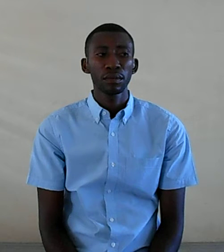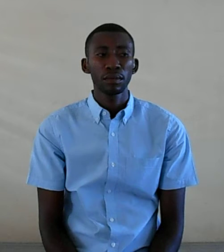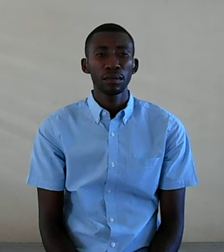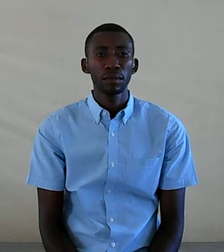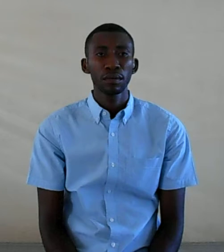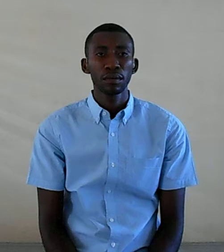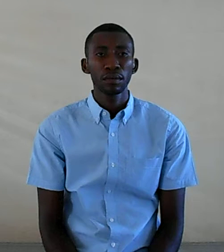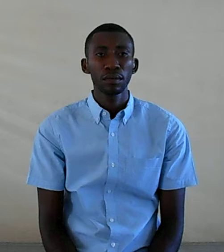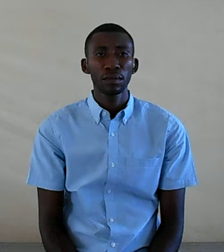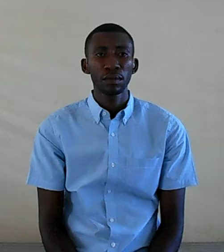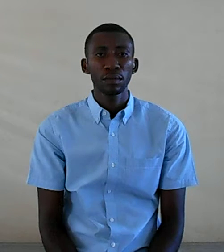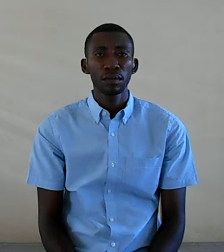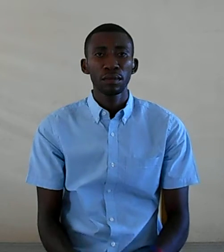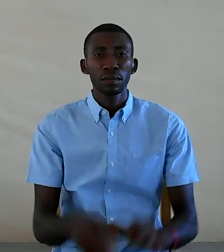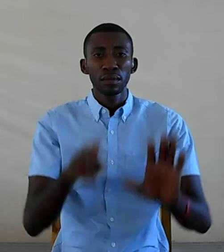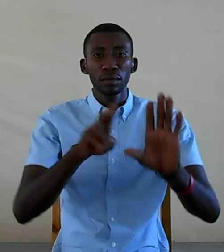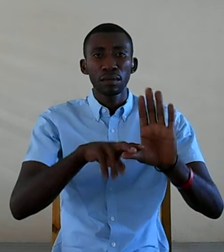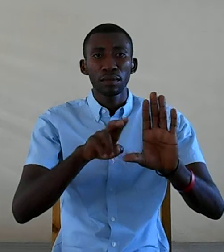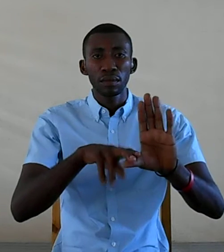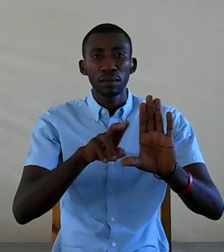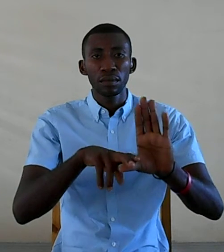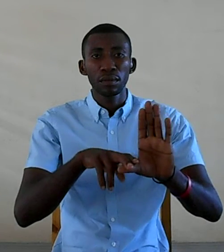Chair. Chaise.